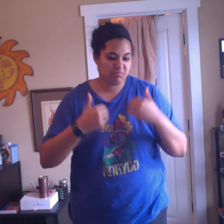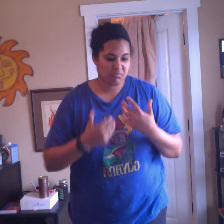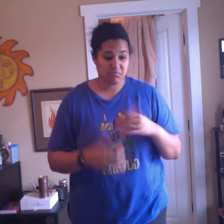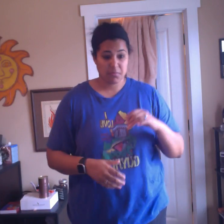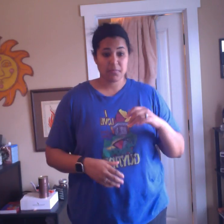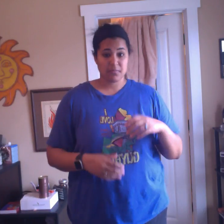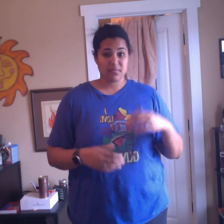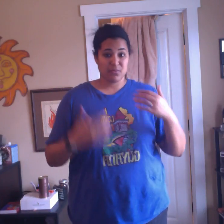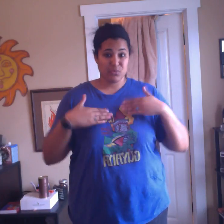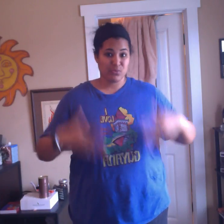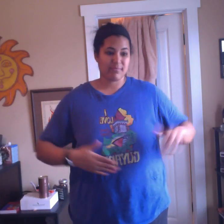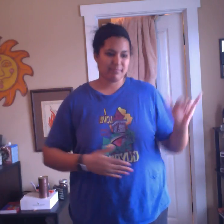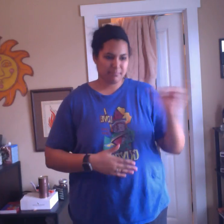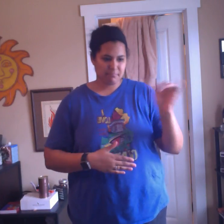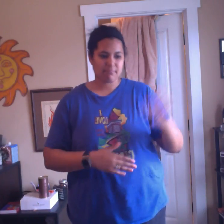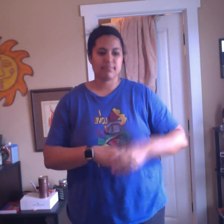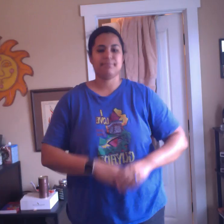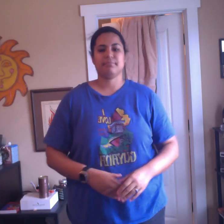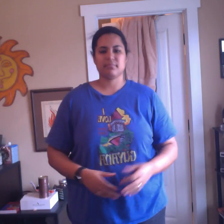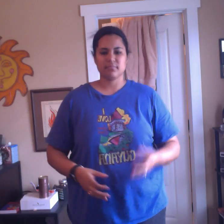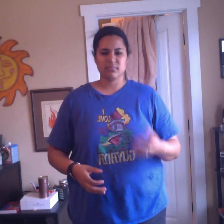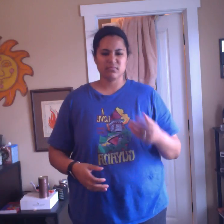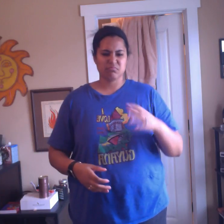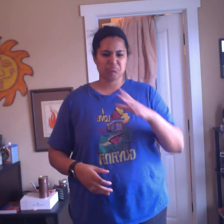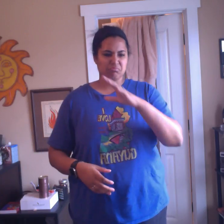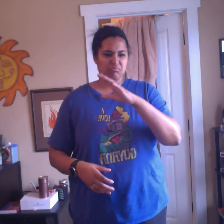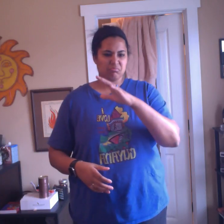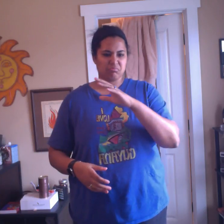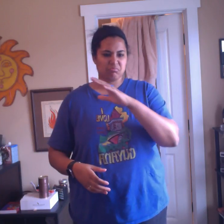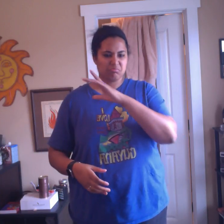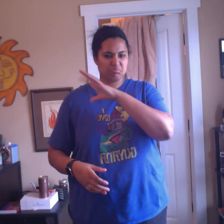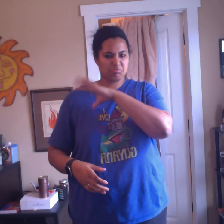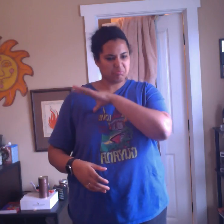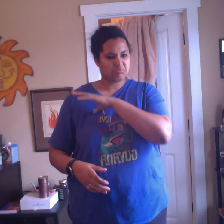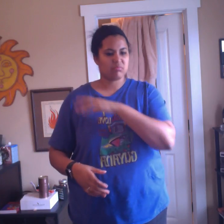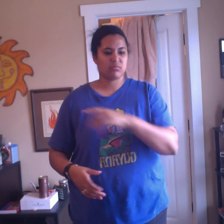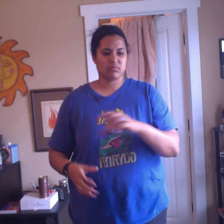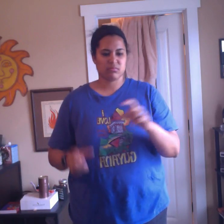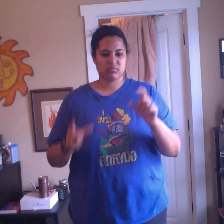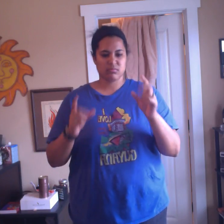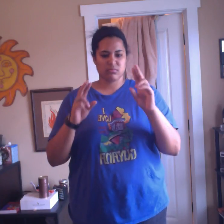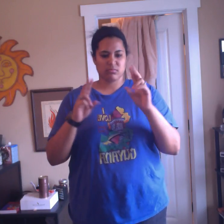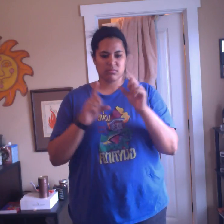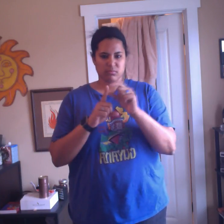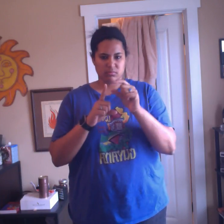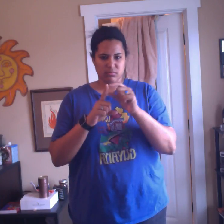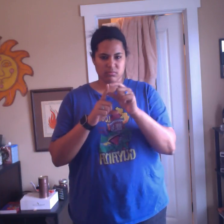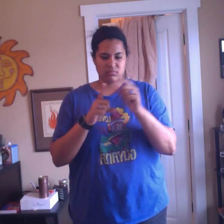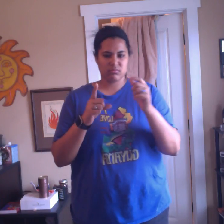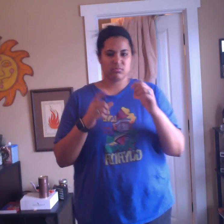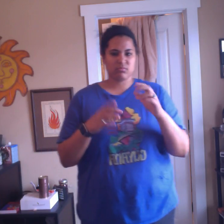There's a nifty term we use when we talk about the water that evaporates and the water that is transpired through plant life. And that, my friends,